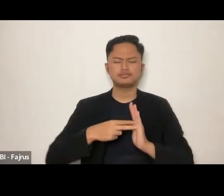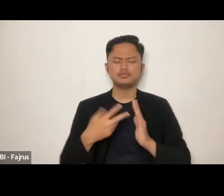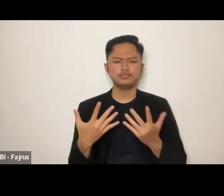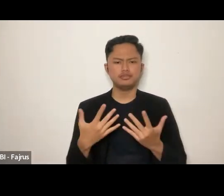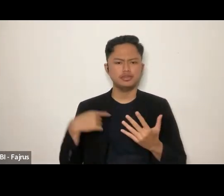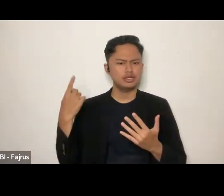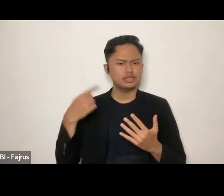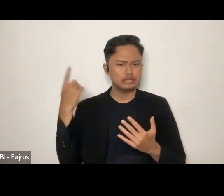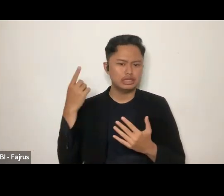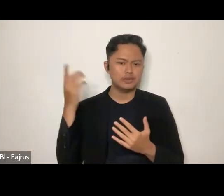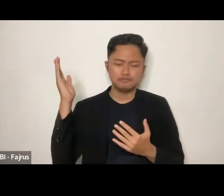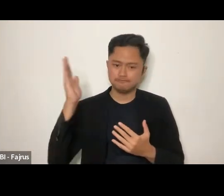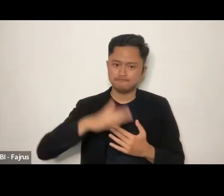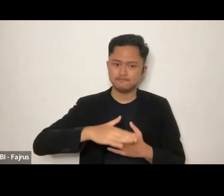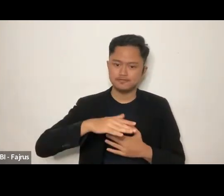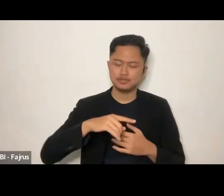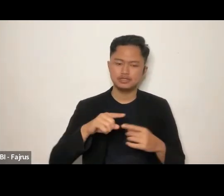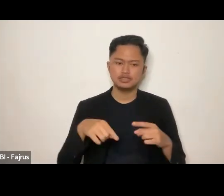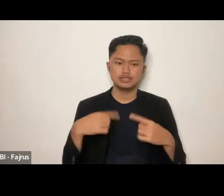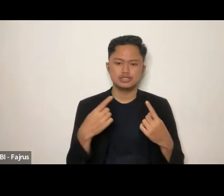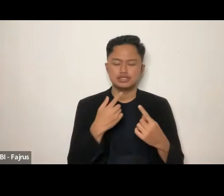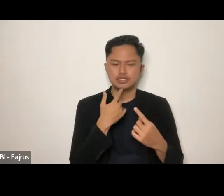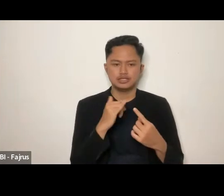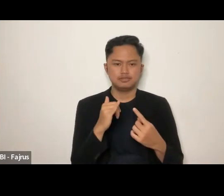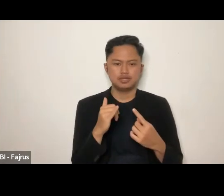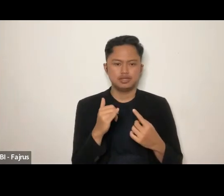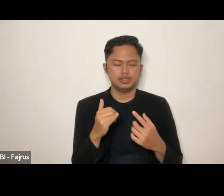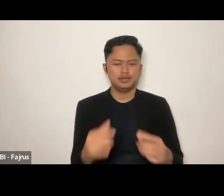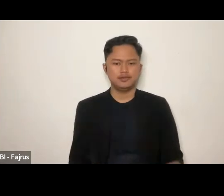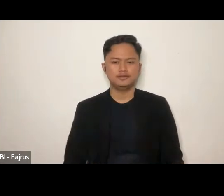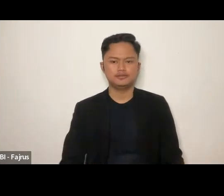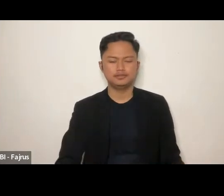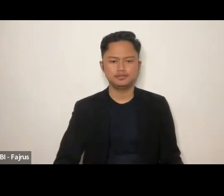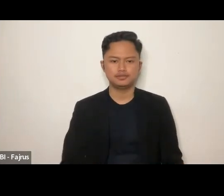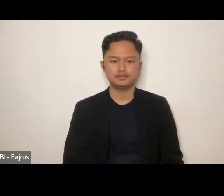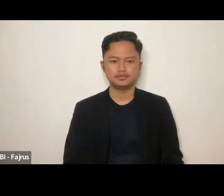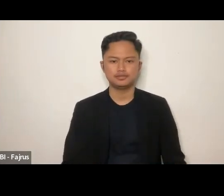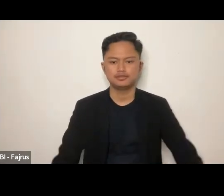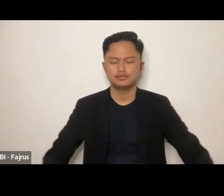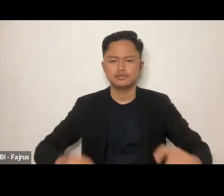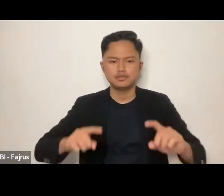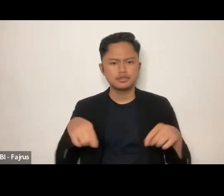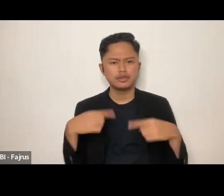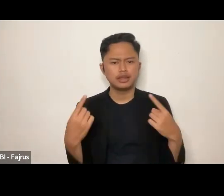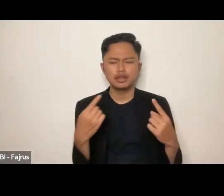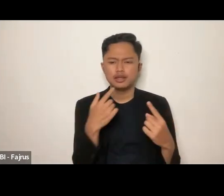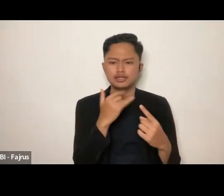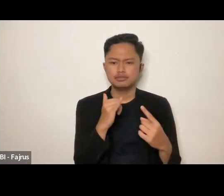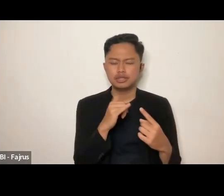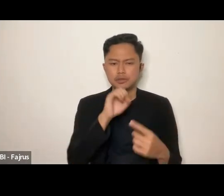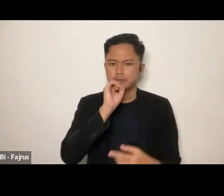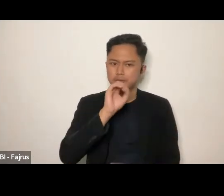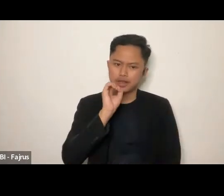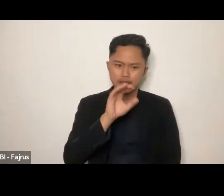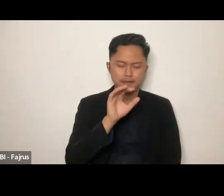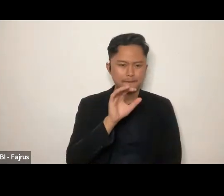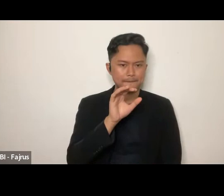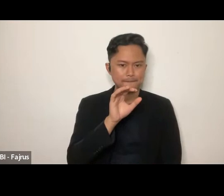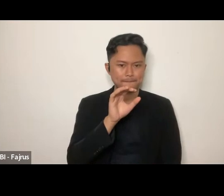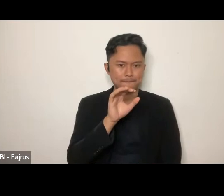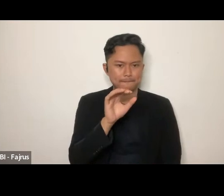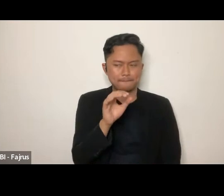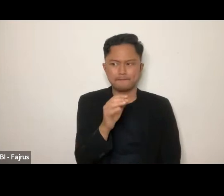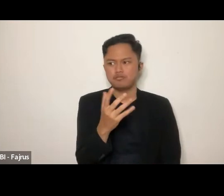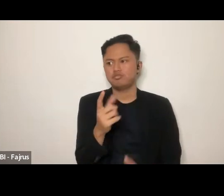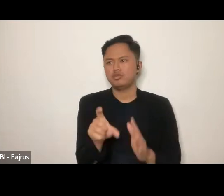plan to, it's actually according to the law, we just tell these like we